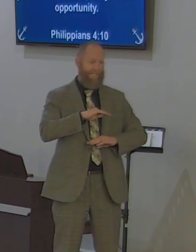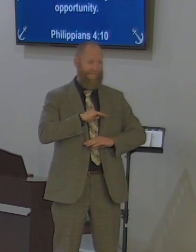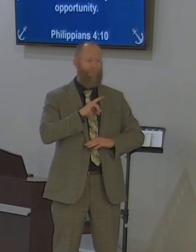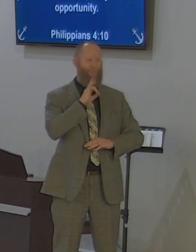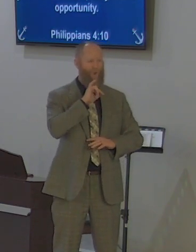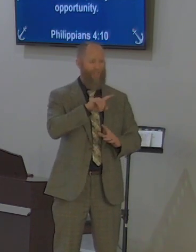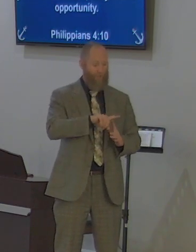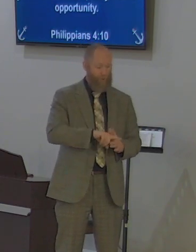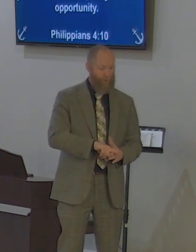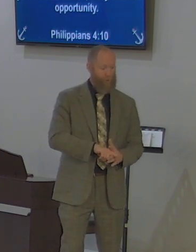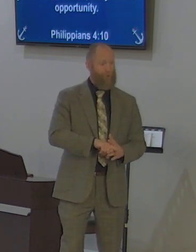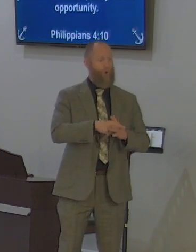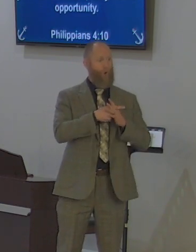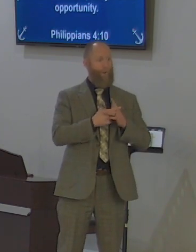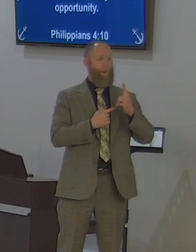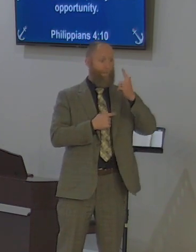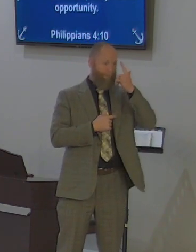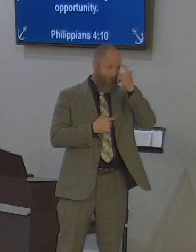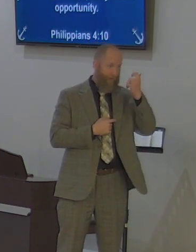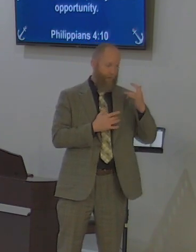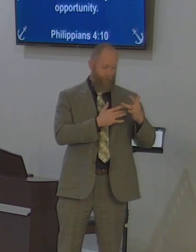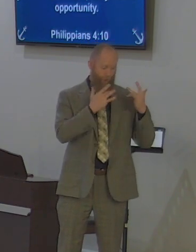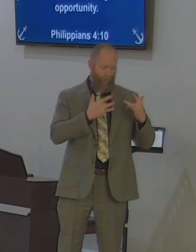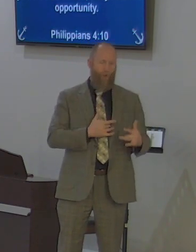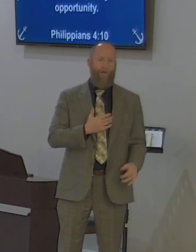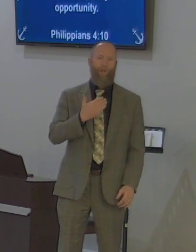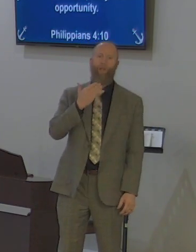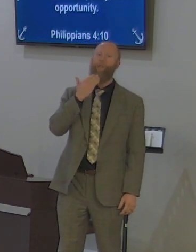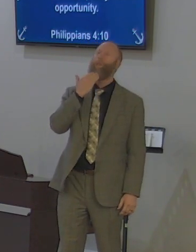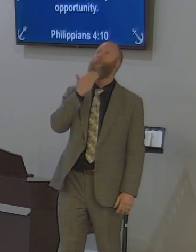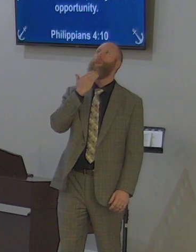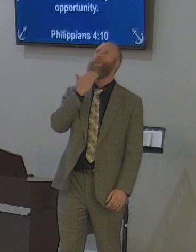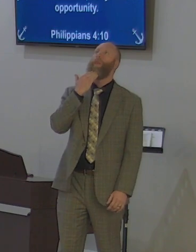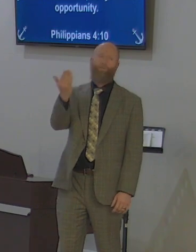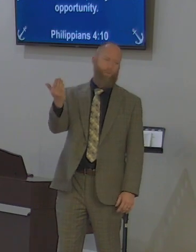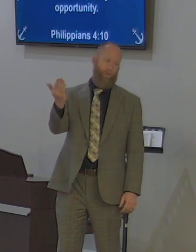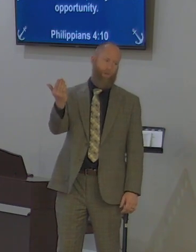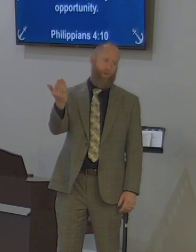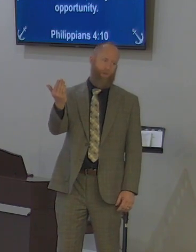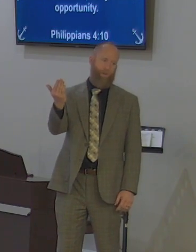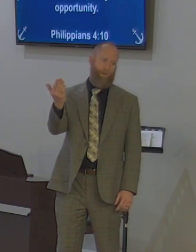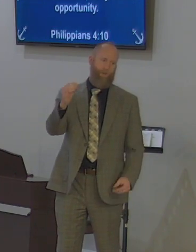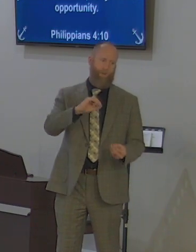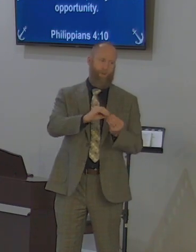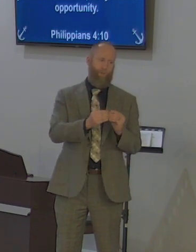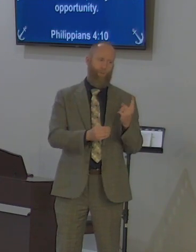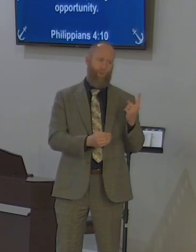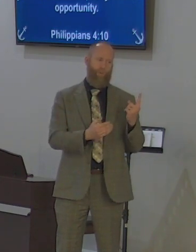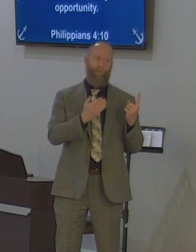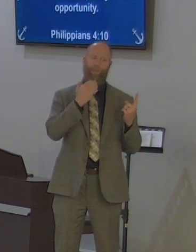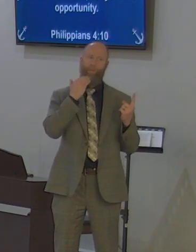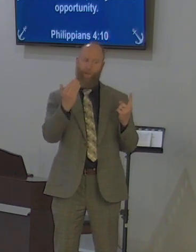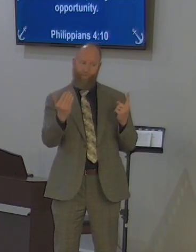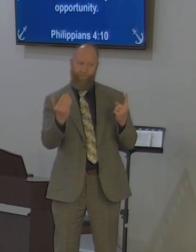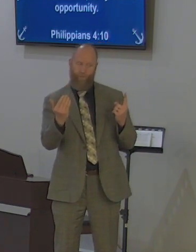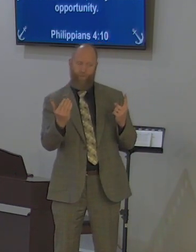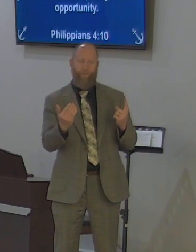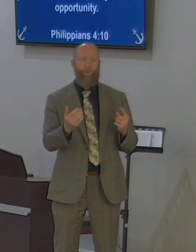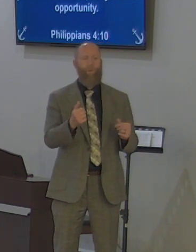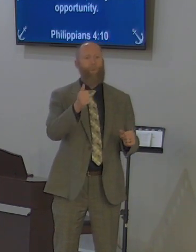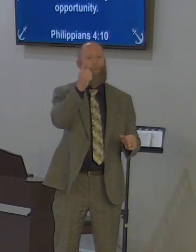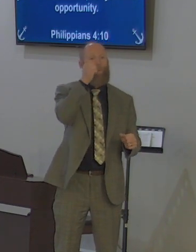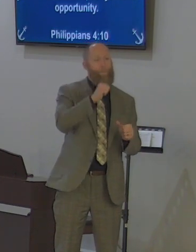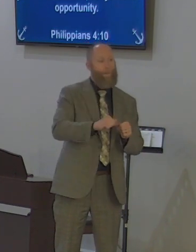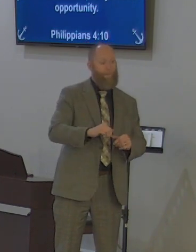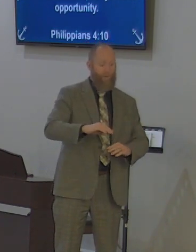acknowledging the goodness of God in all of those things. Now, we understand that contentment is an inward condition,